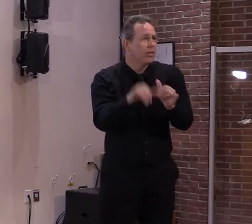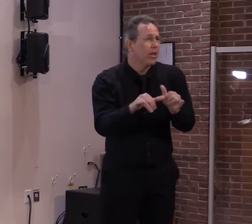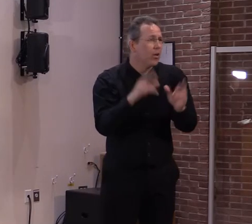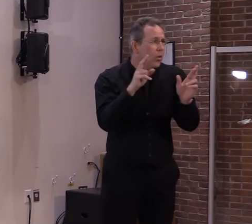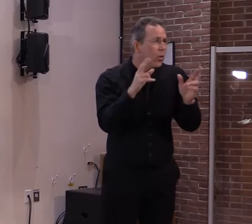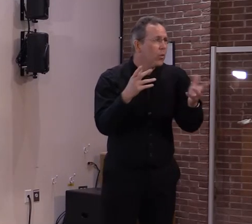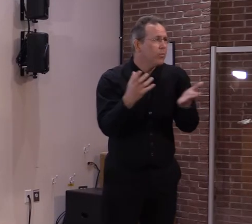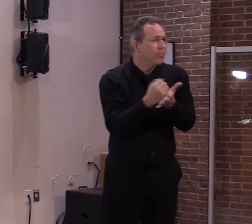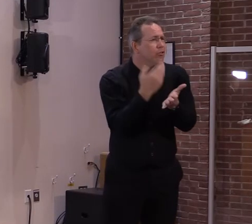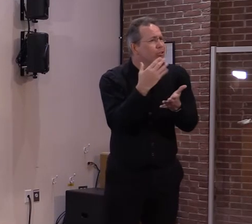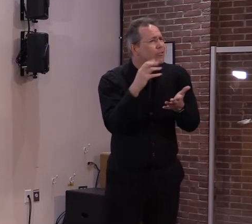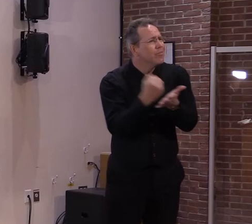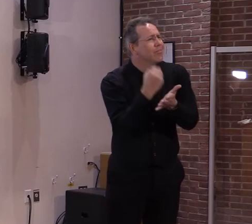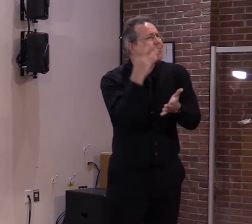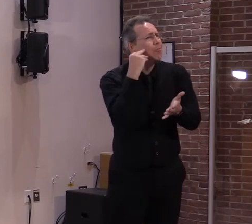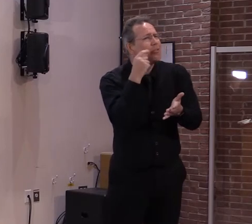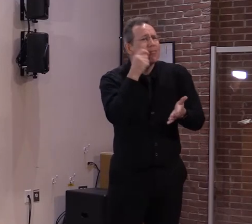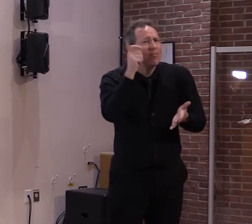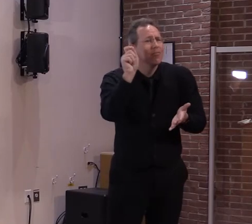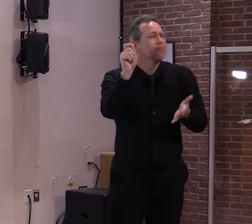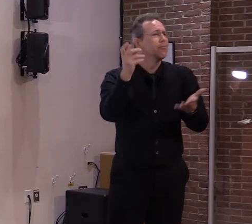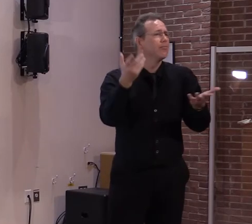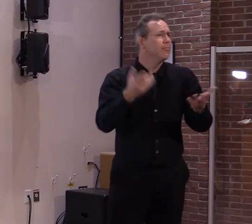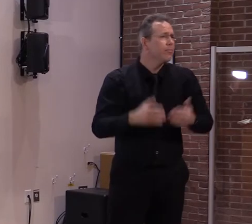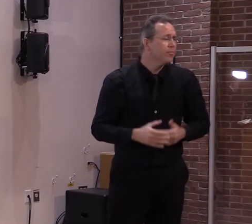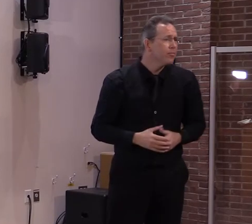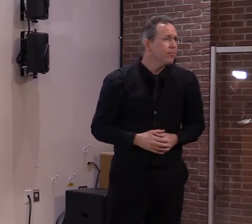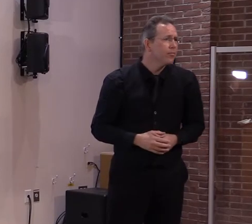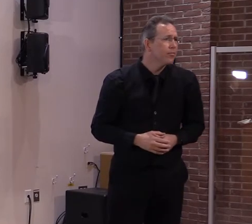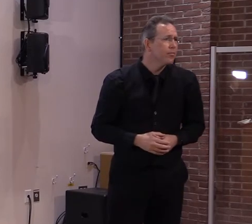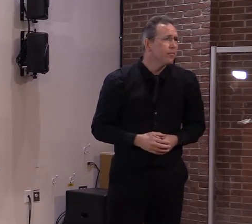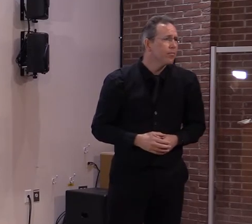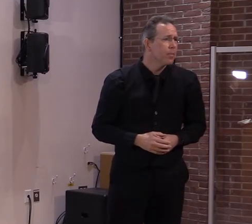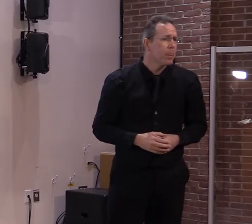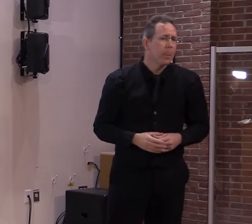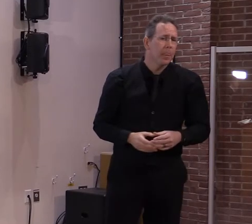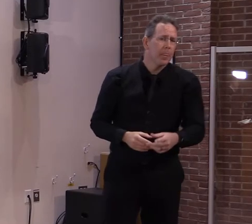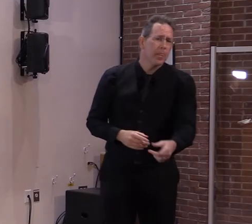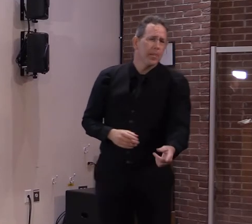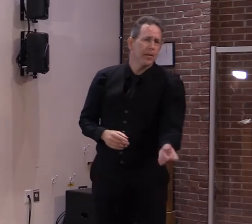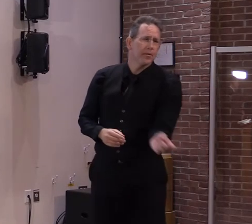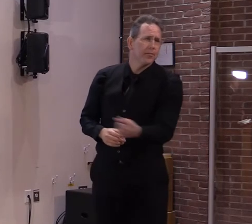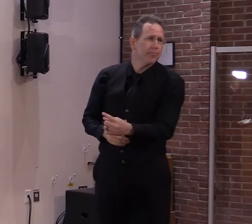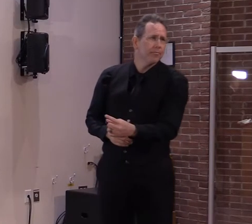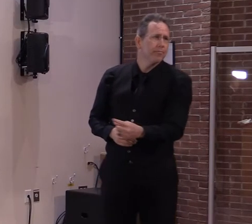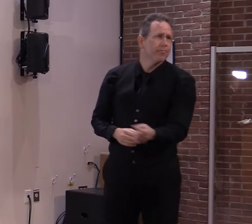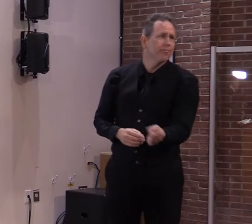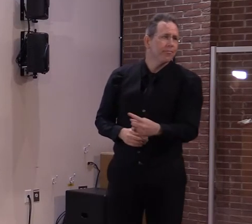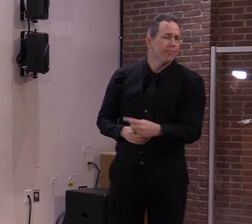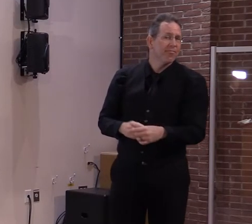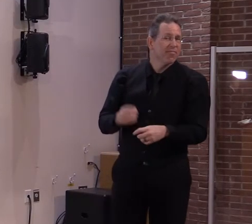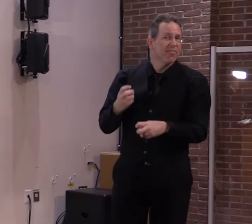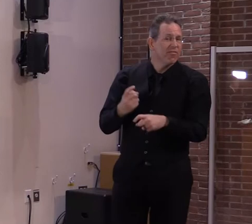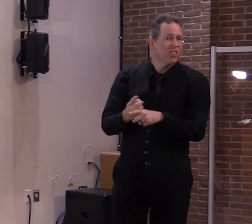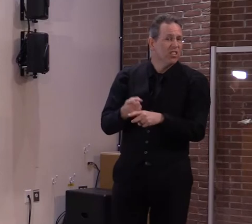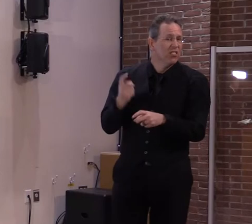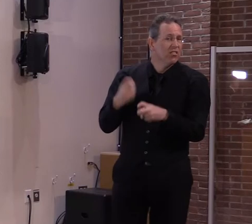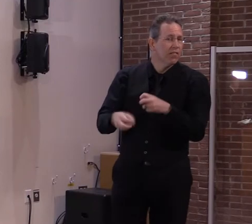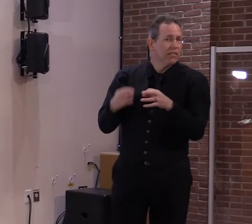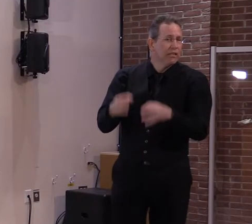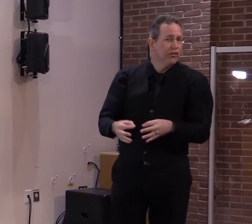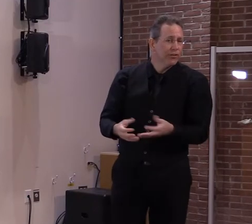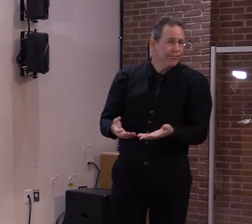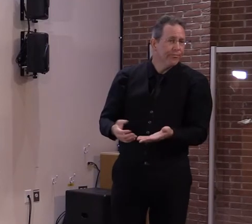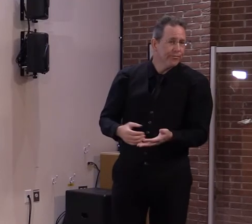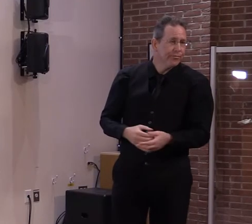It's an emotional decision, Haley, to step on your end and your administrators to make that decision. But